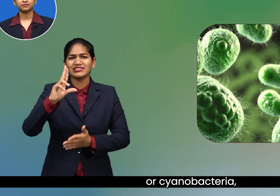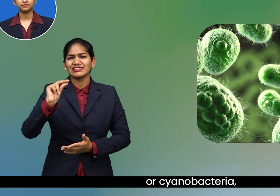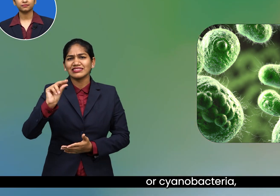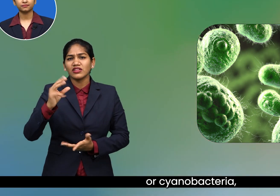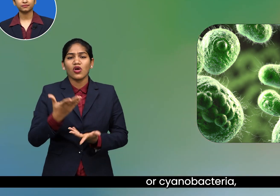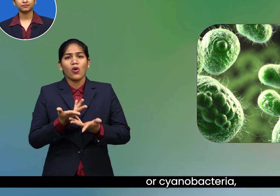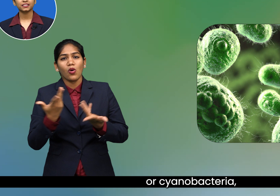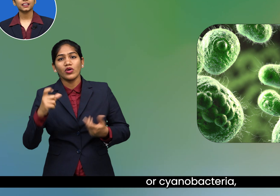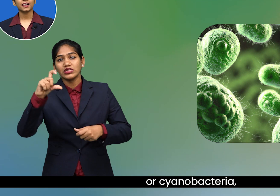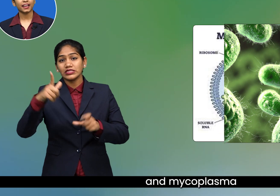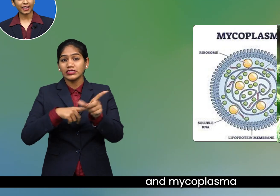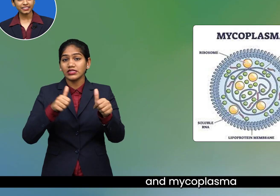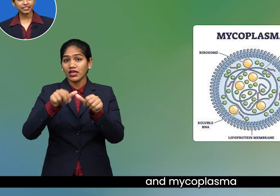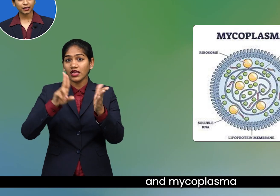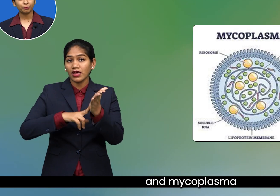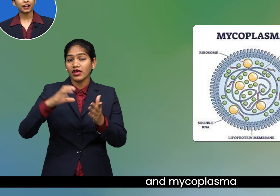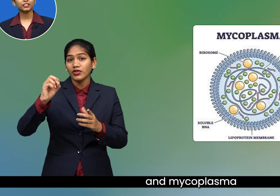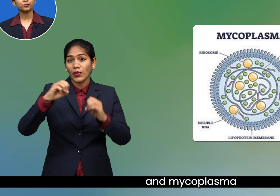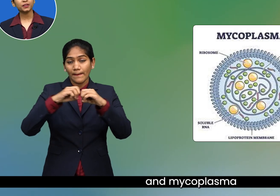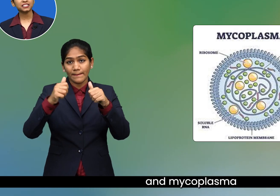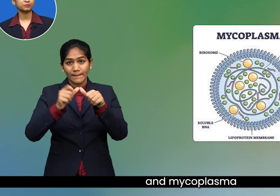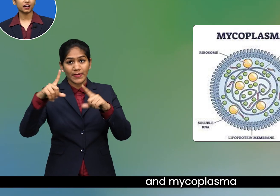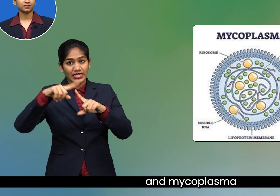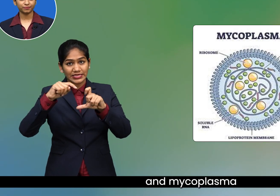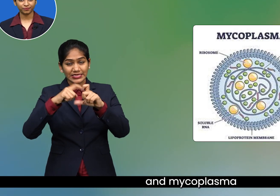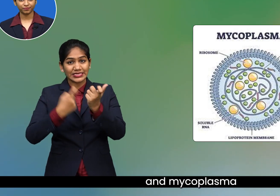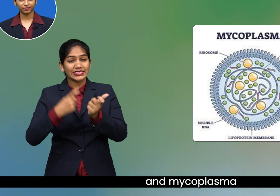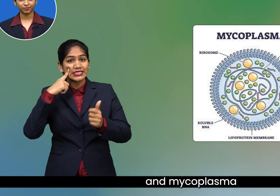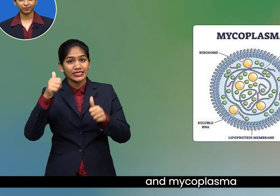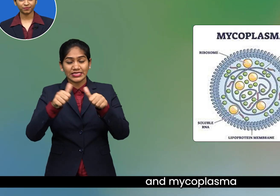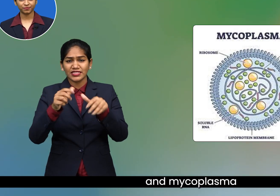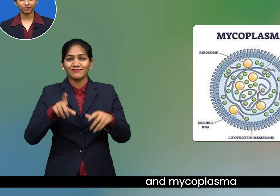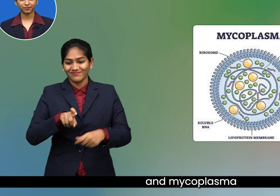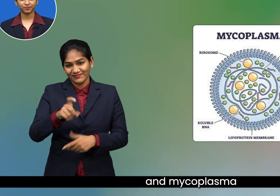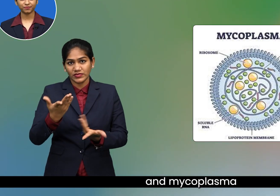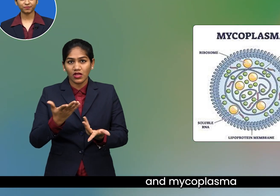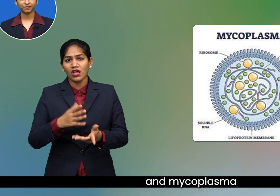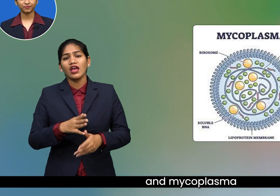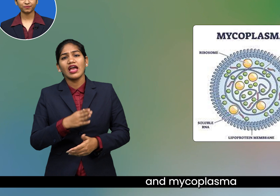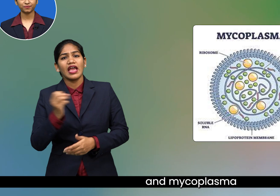and mycoplasma.